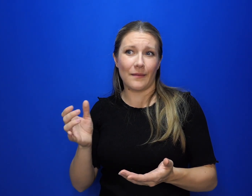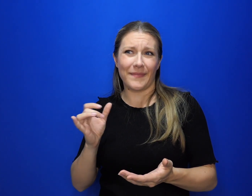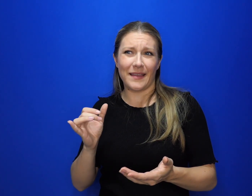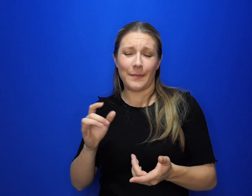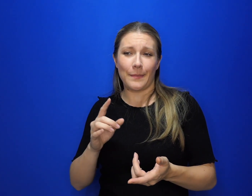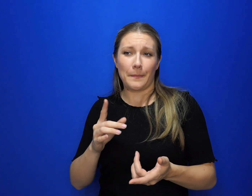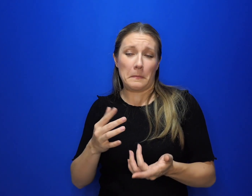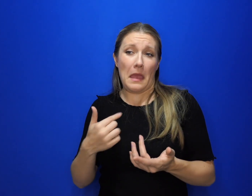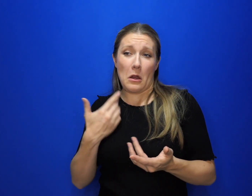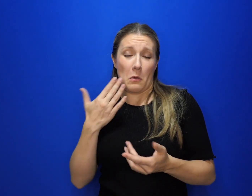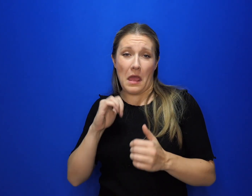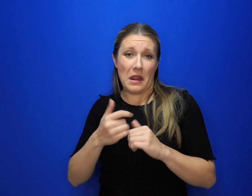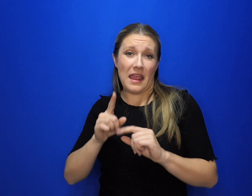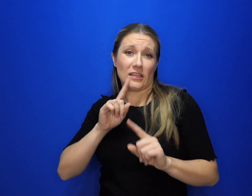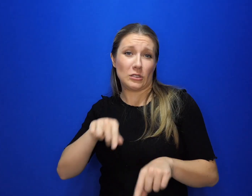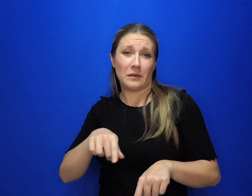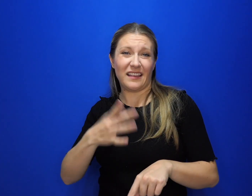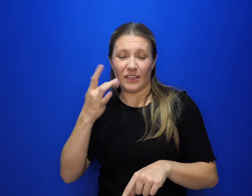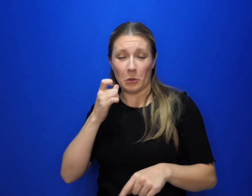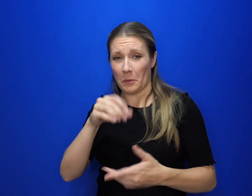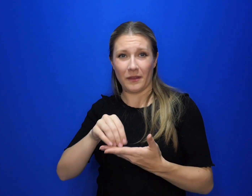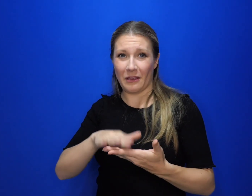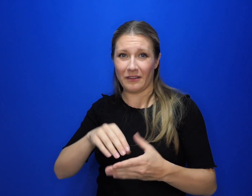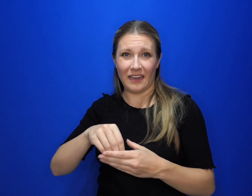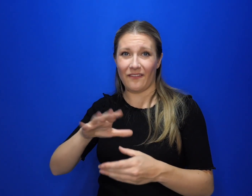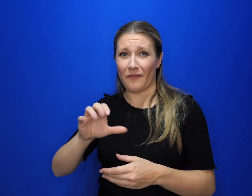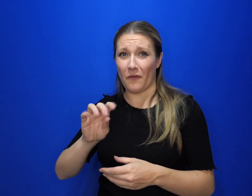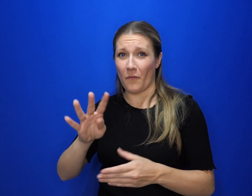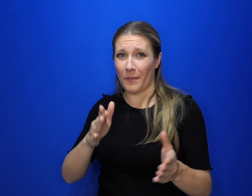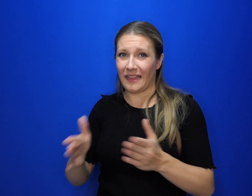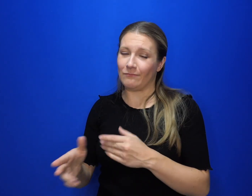put in a 504 plan or something It's like not. that. No, and so